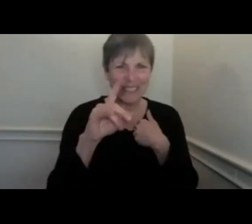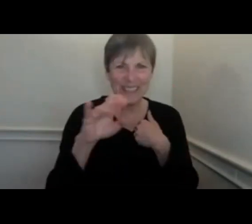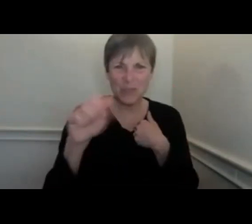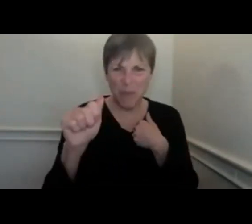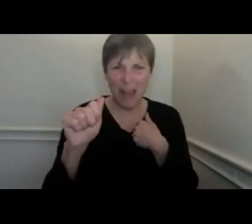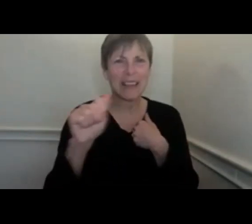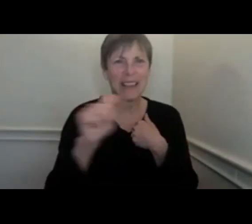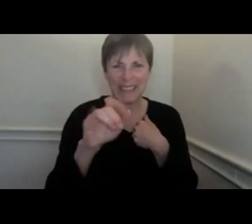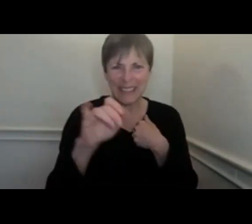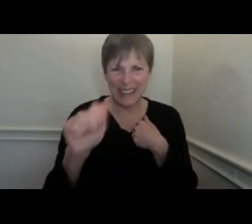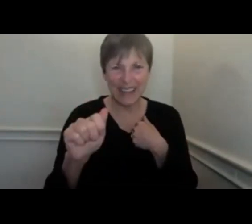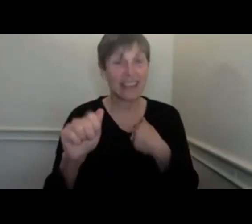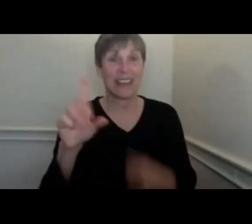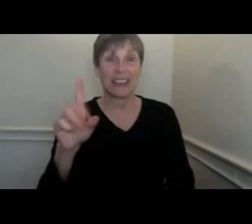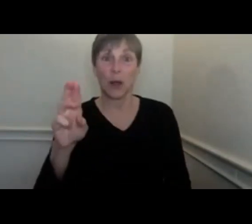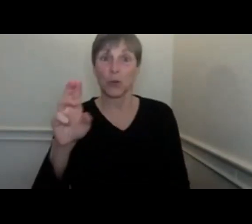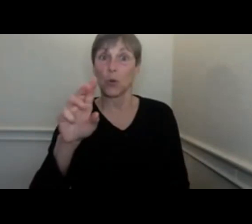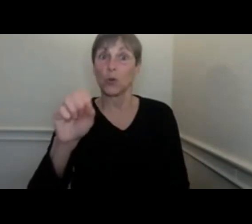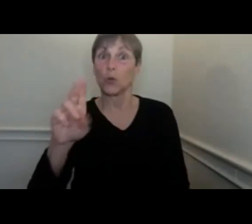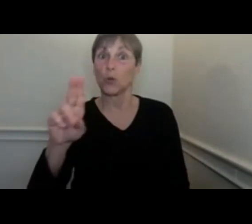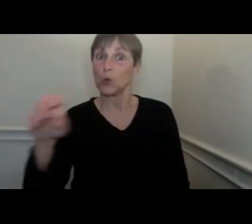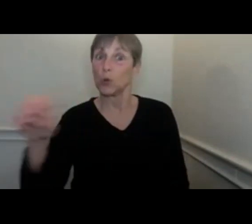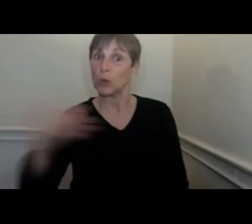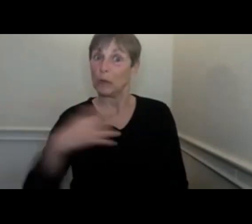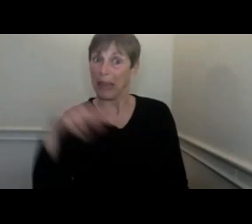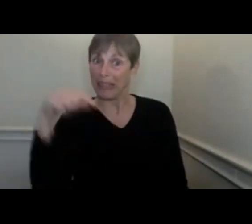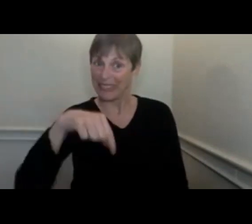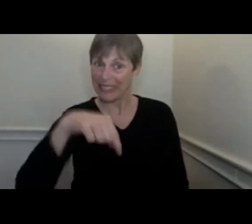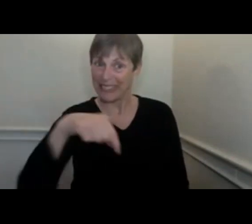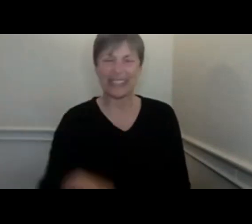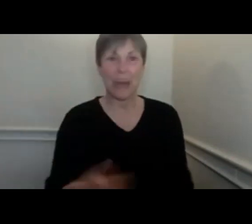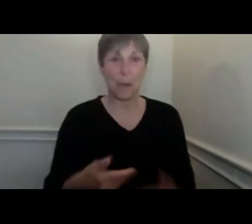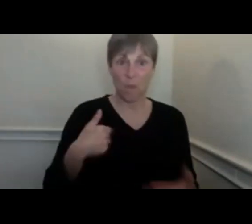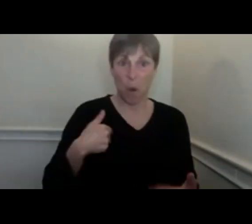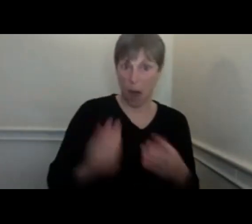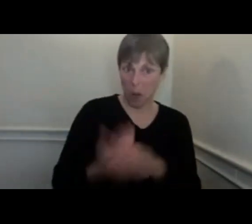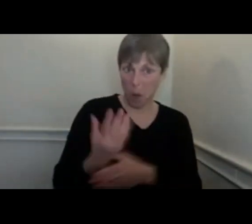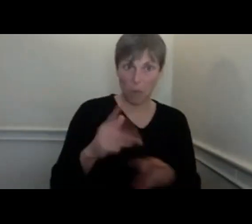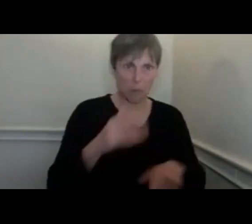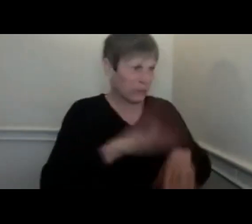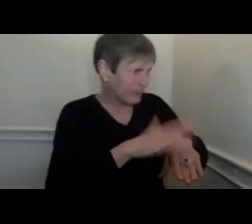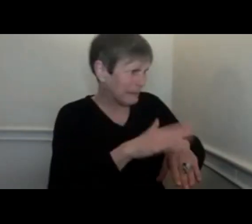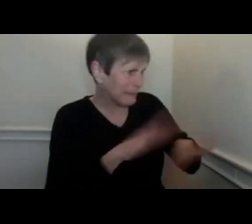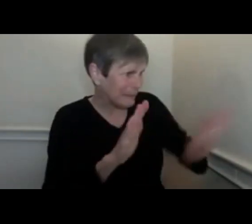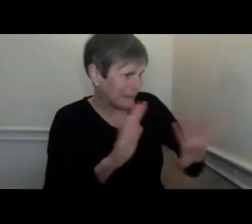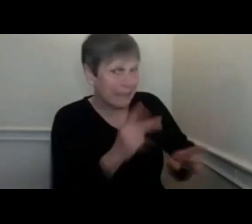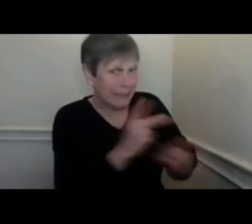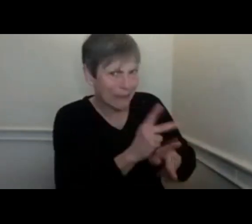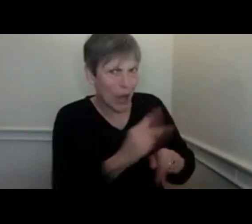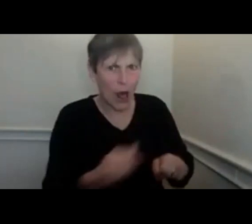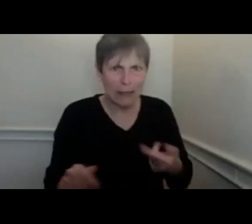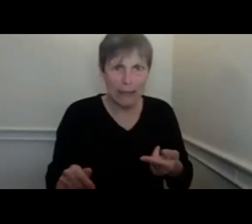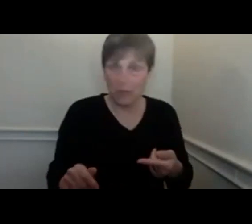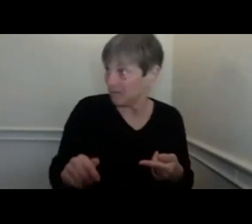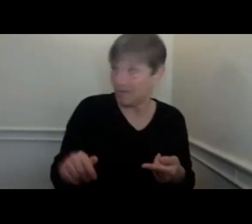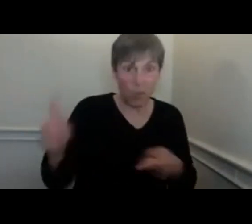wild. And I was warned this before we grew them. And I was like, gosh, I can't imagine that being true, but maybe it is. And in fact, it